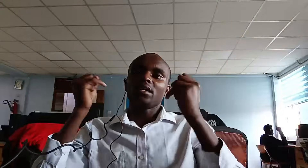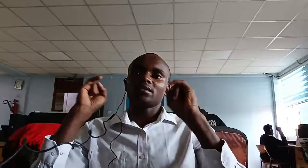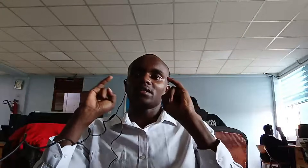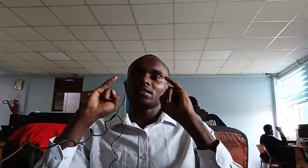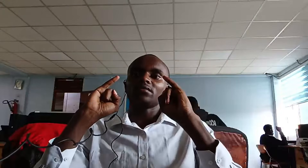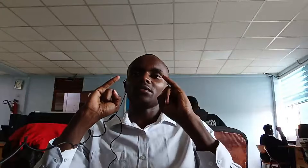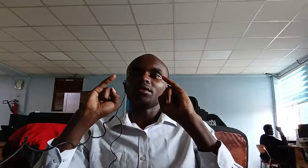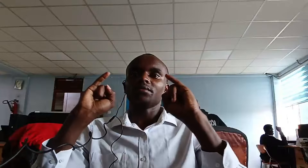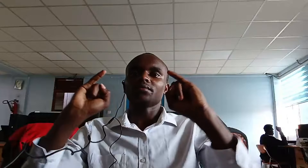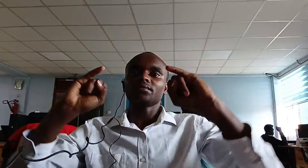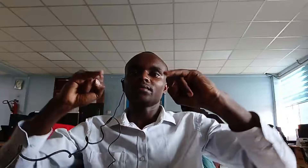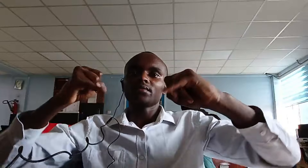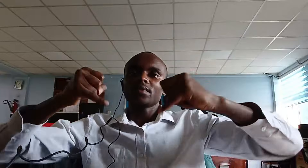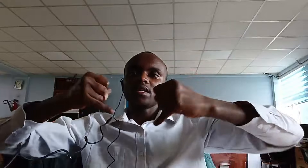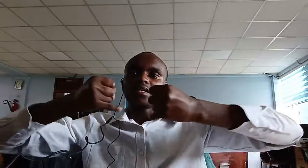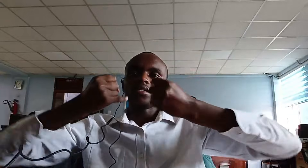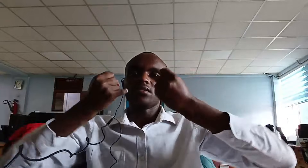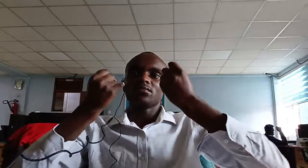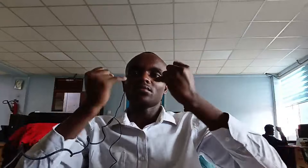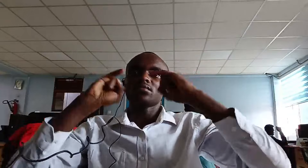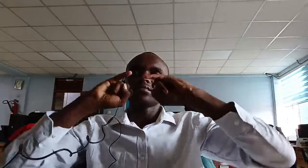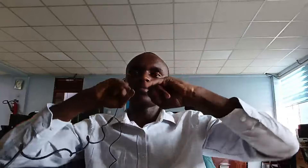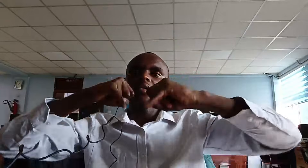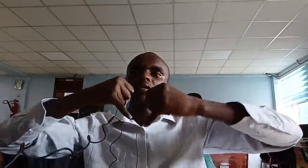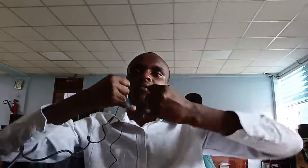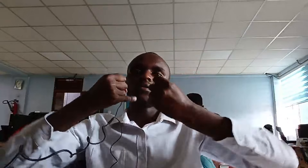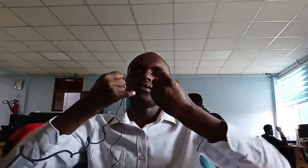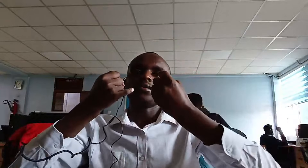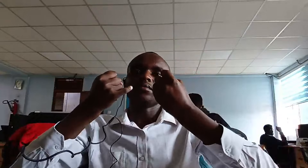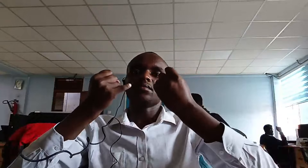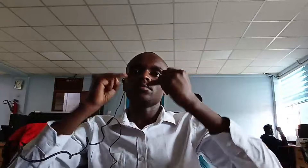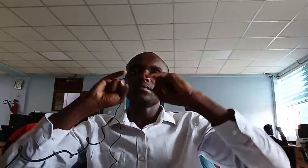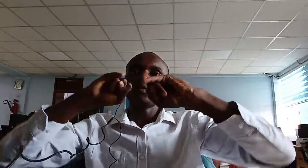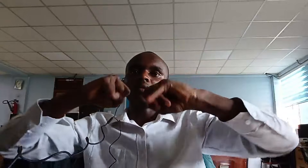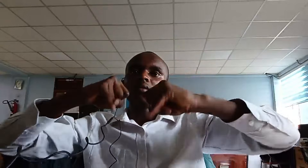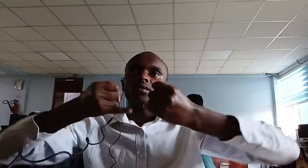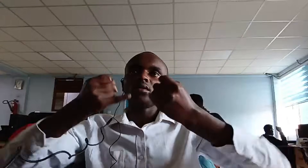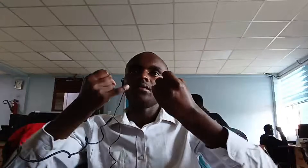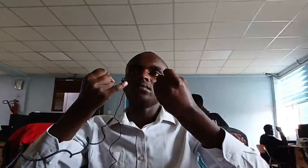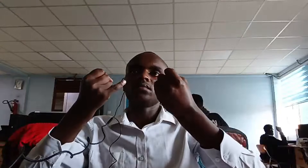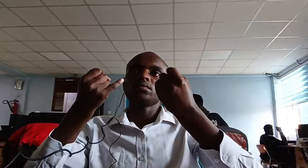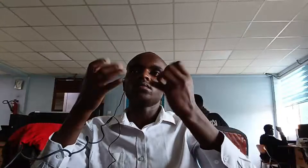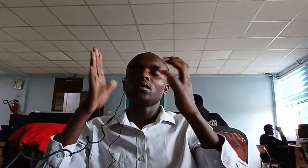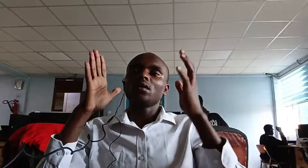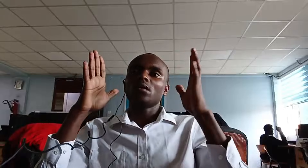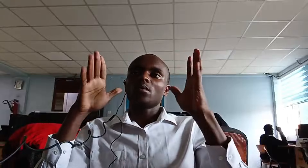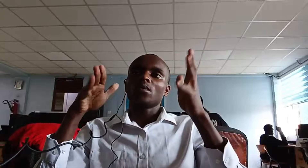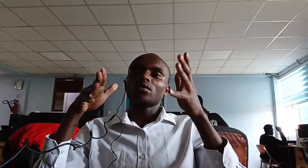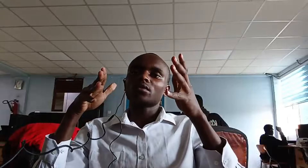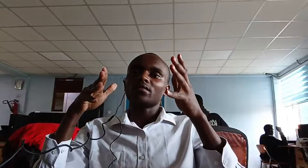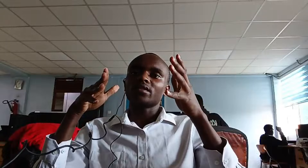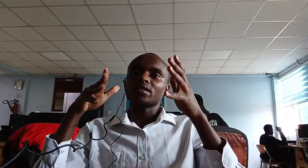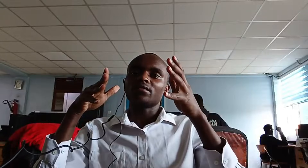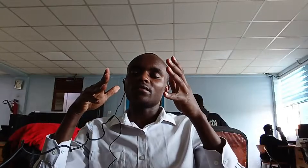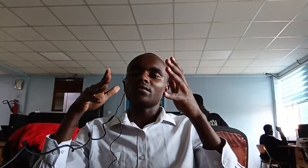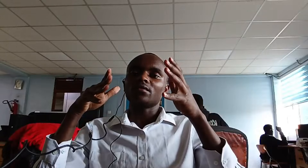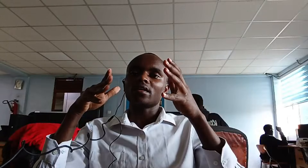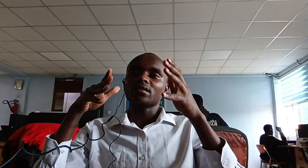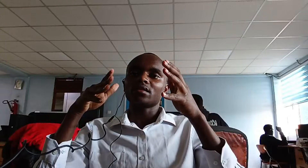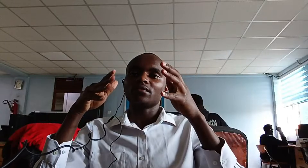the sign for new, new, new, new. We also have the sign for the other sign for